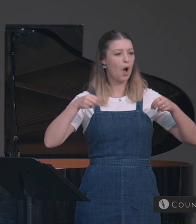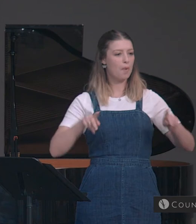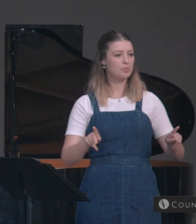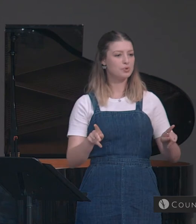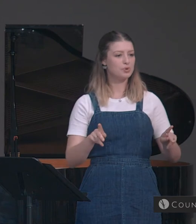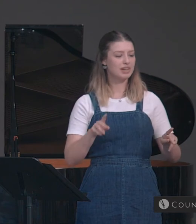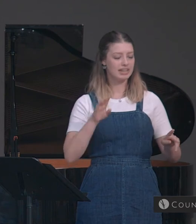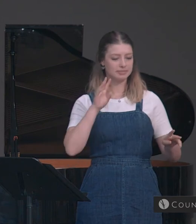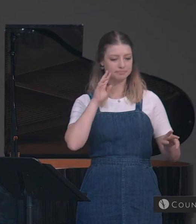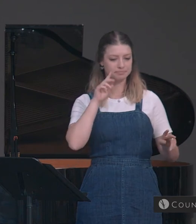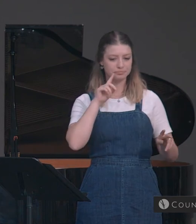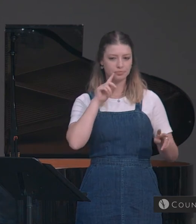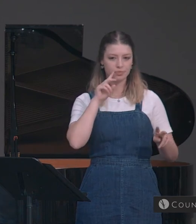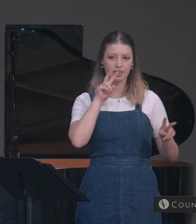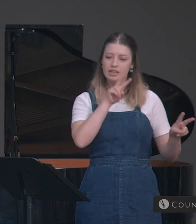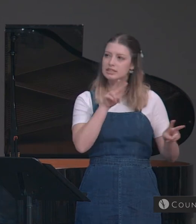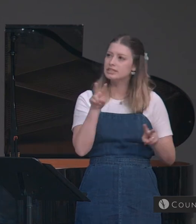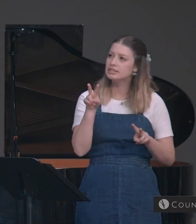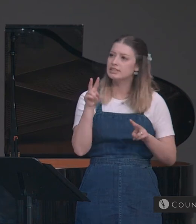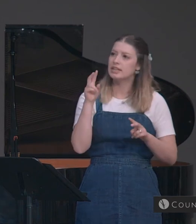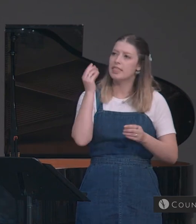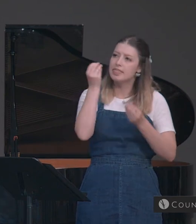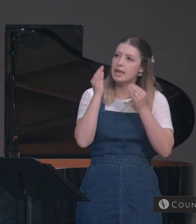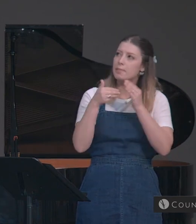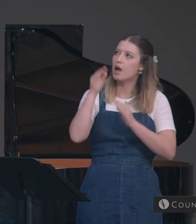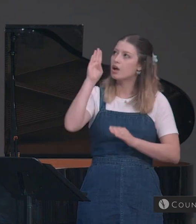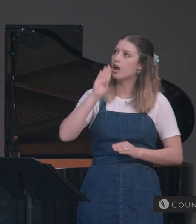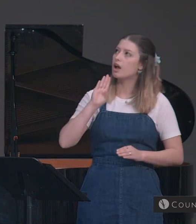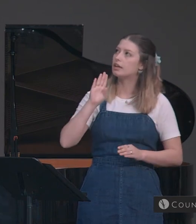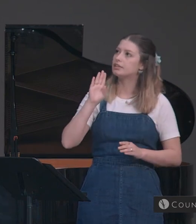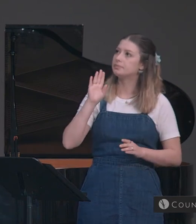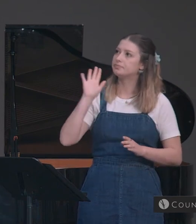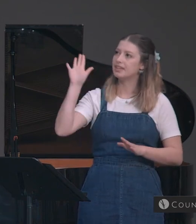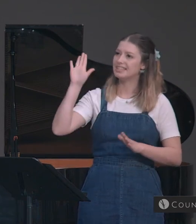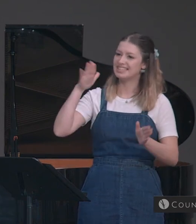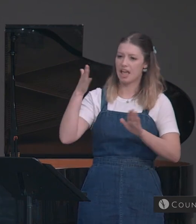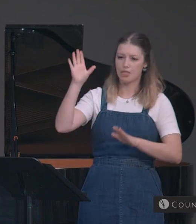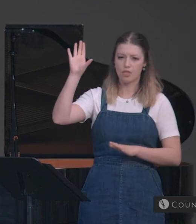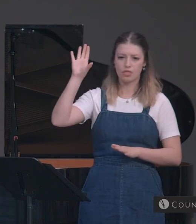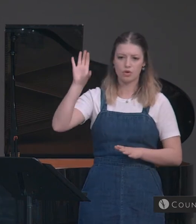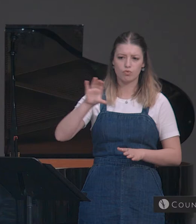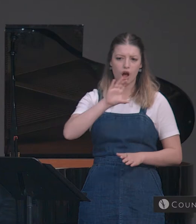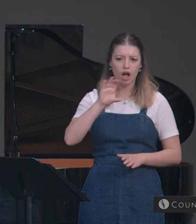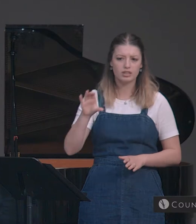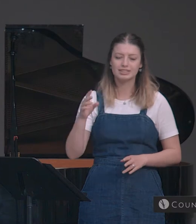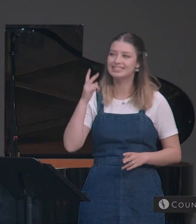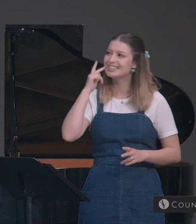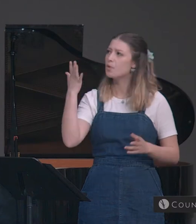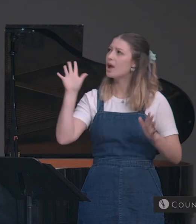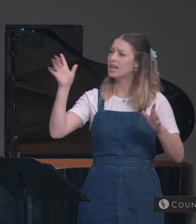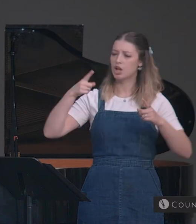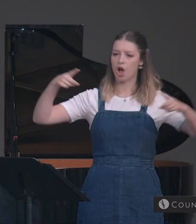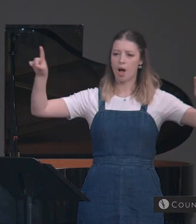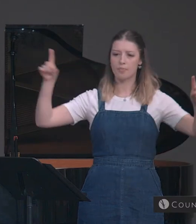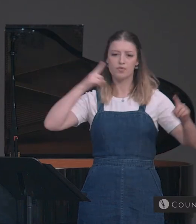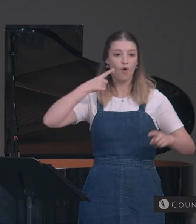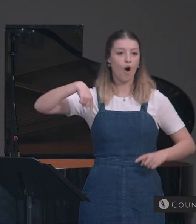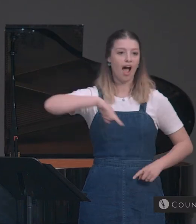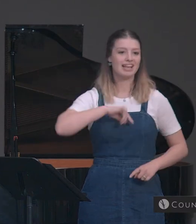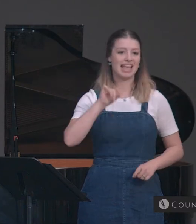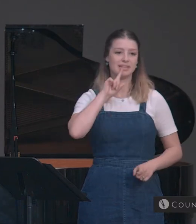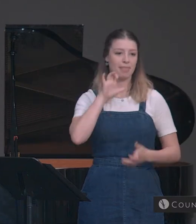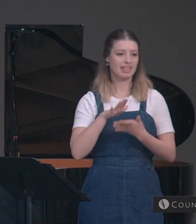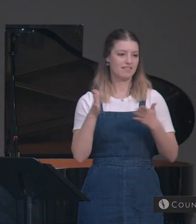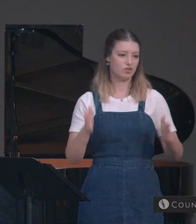turn our attention towards Christ's death on the cross and what it accomplished for the believers. I want to invite everyone who